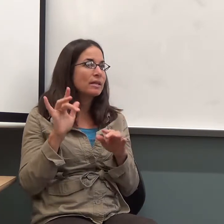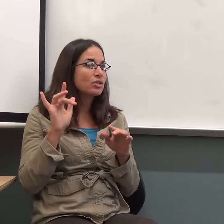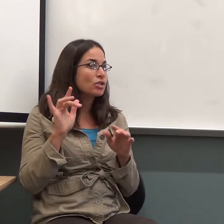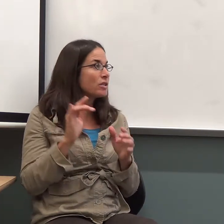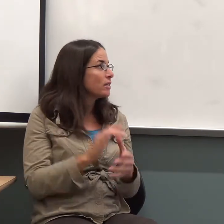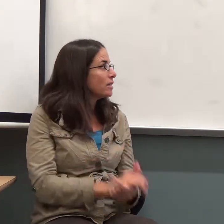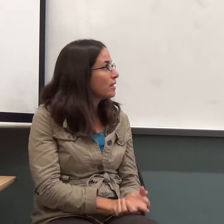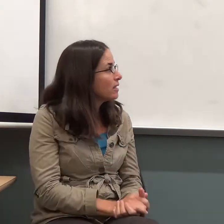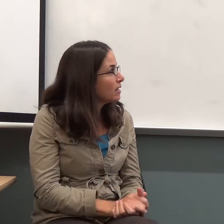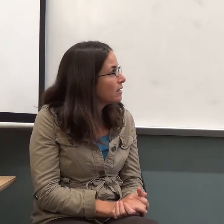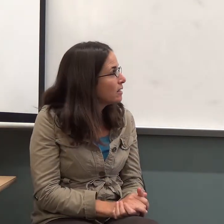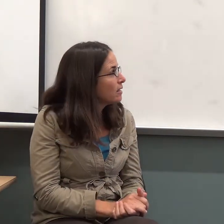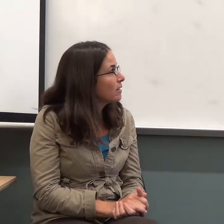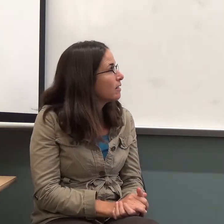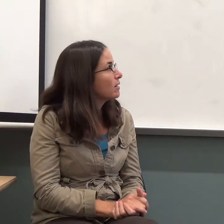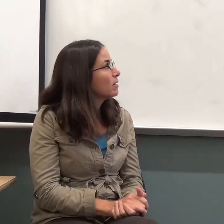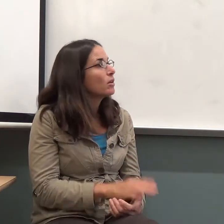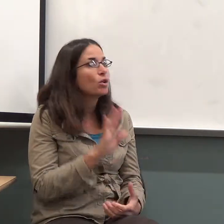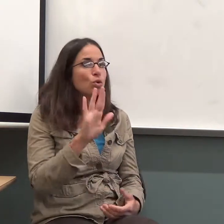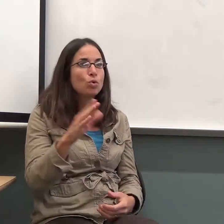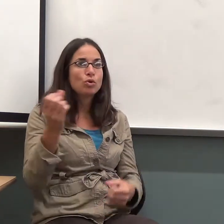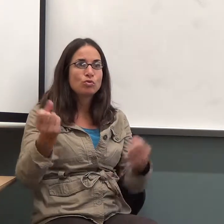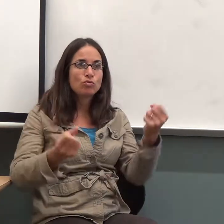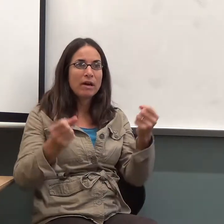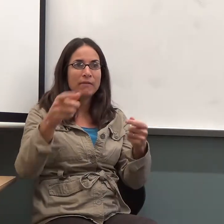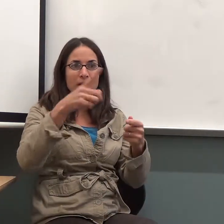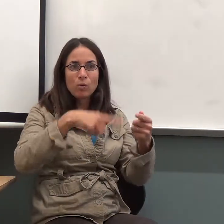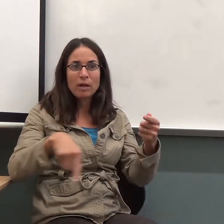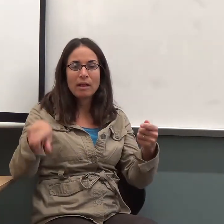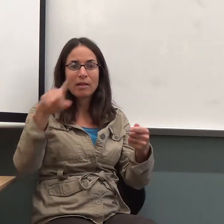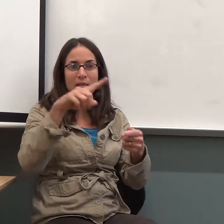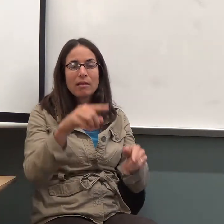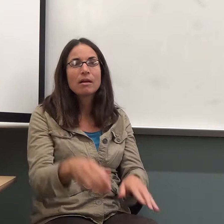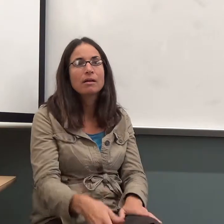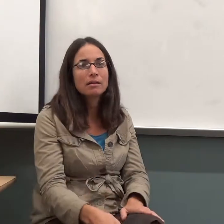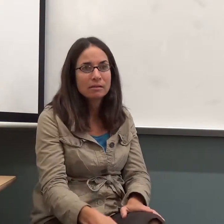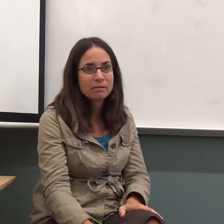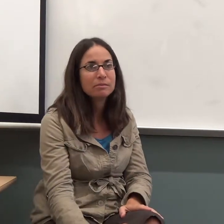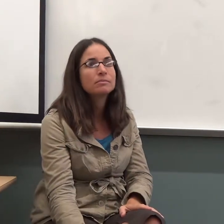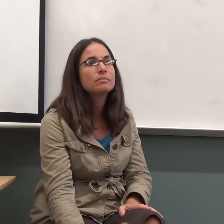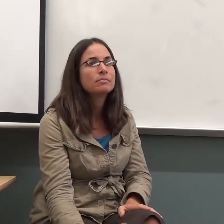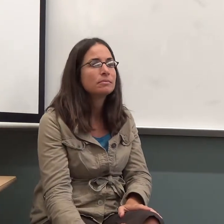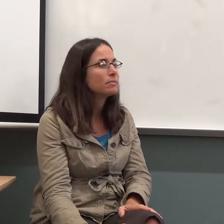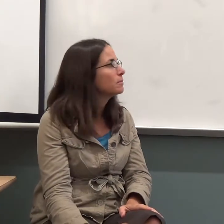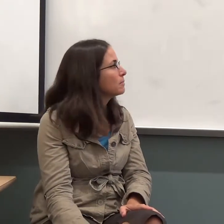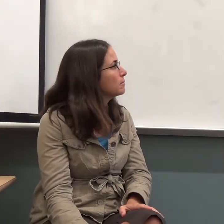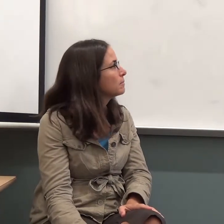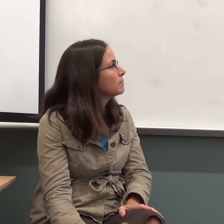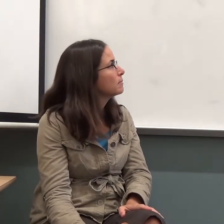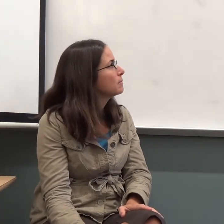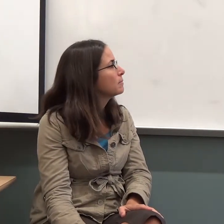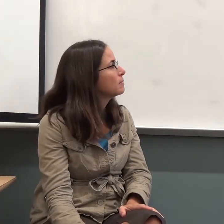your driving wheel. Without touching your. Okay, so let's look at word